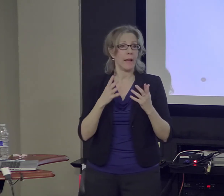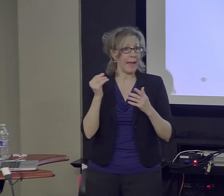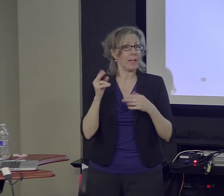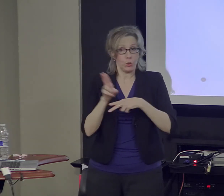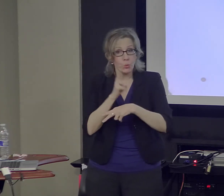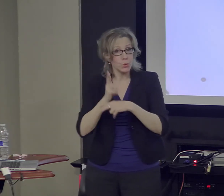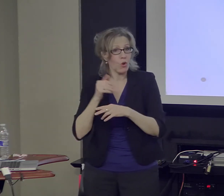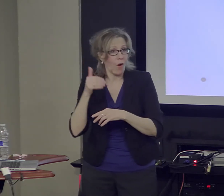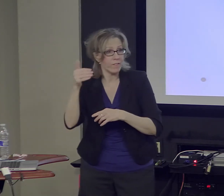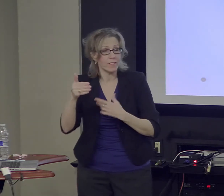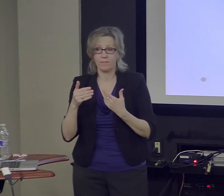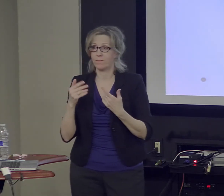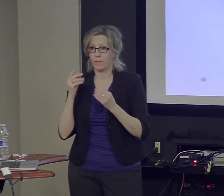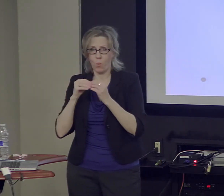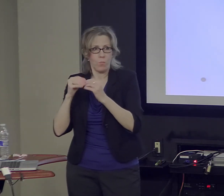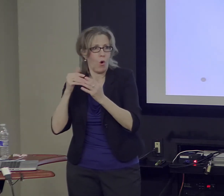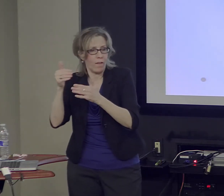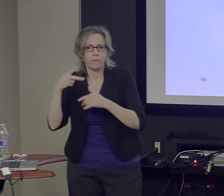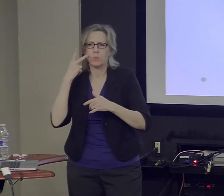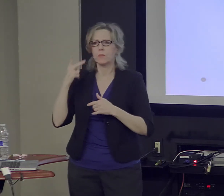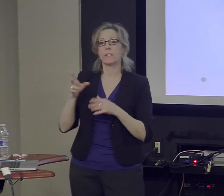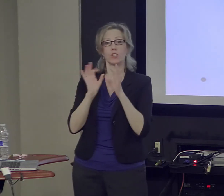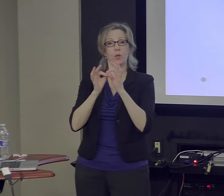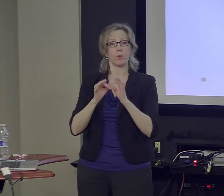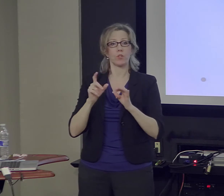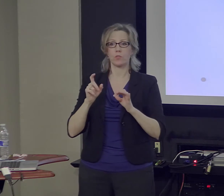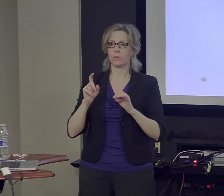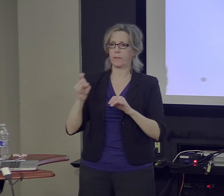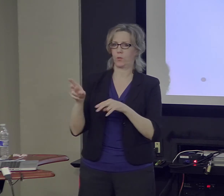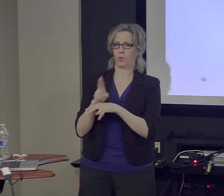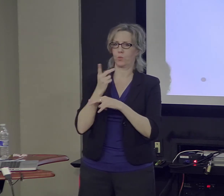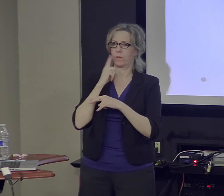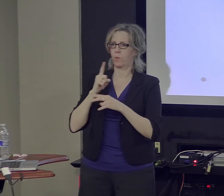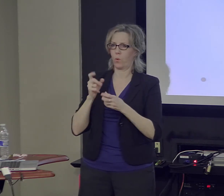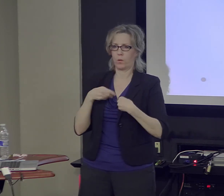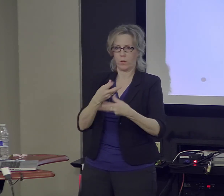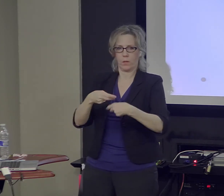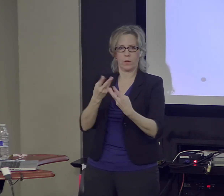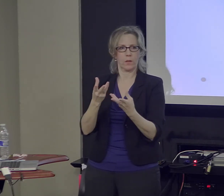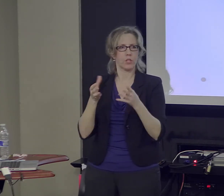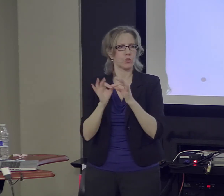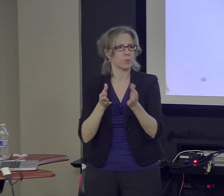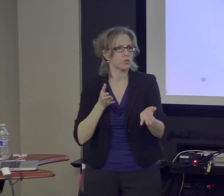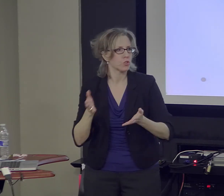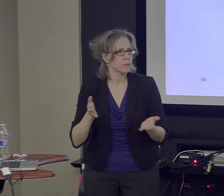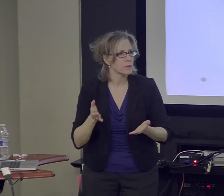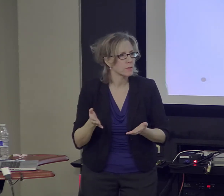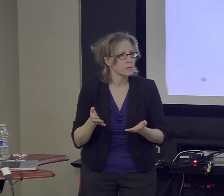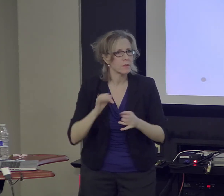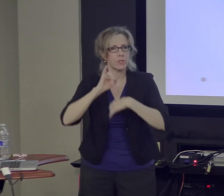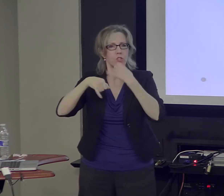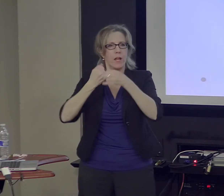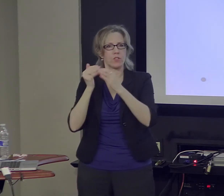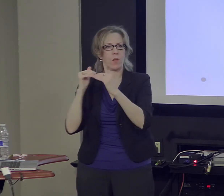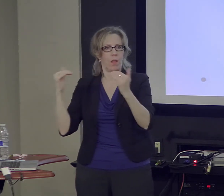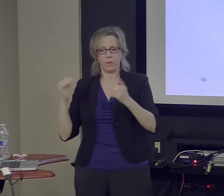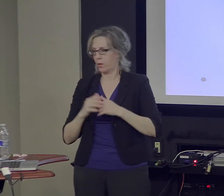be established. And it is being used also more often that interpreters need to use